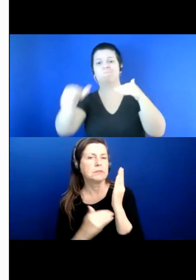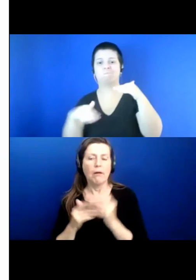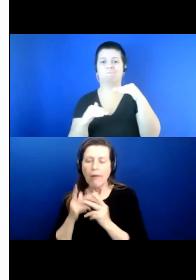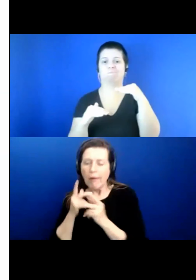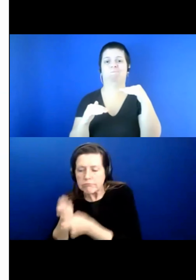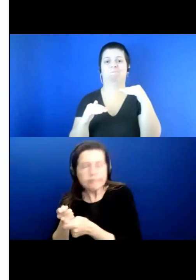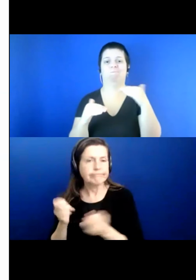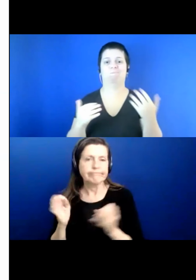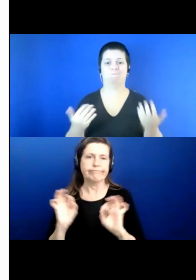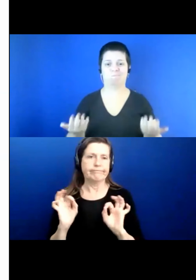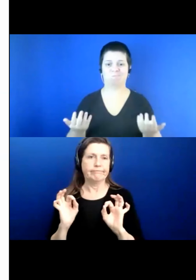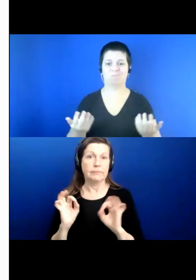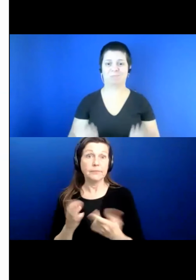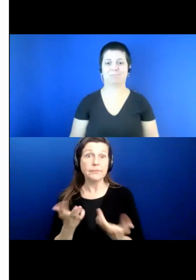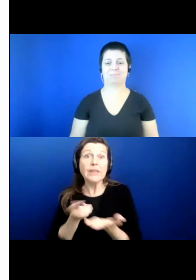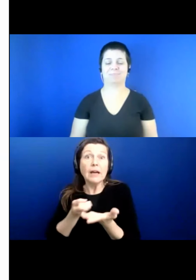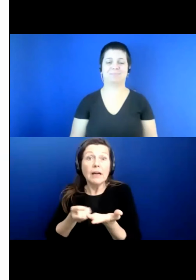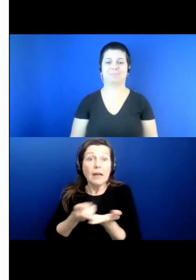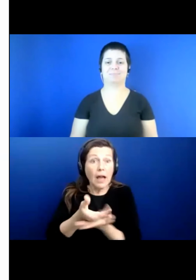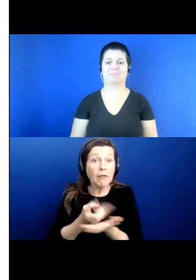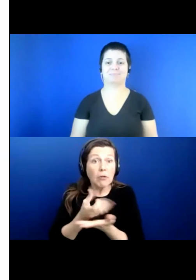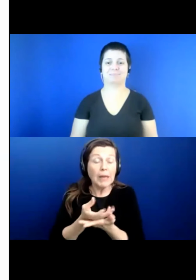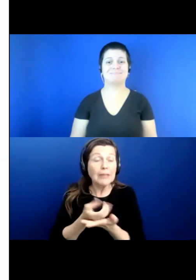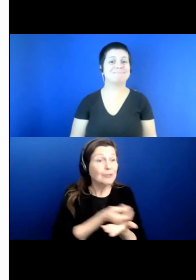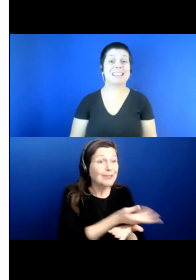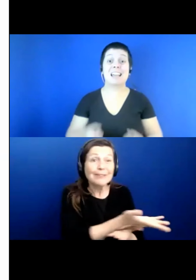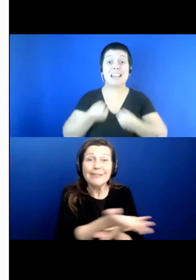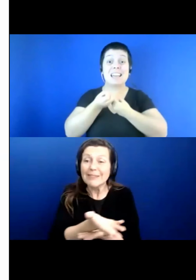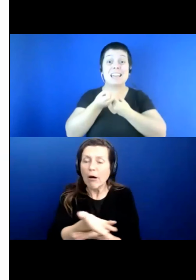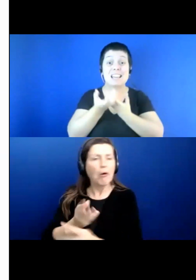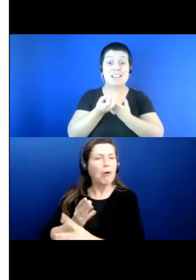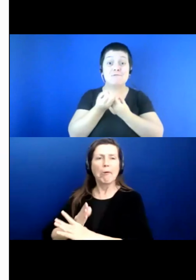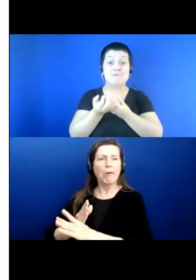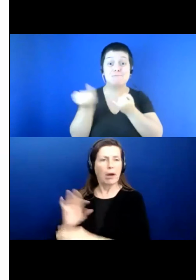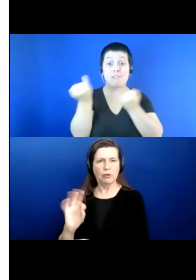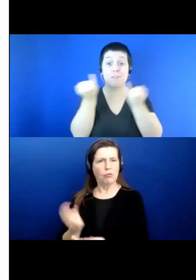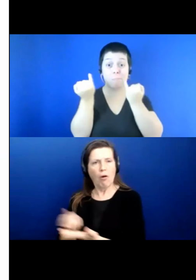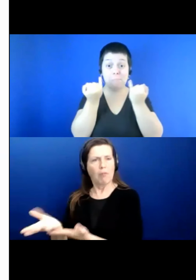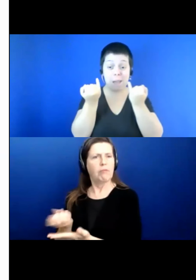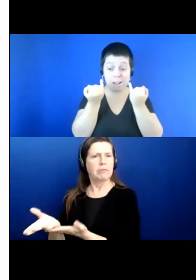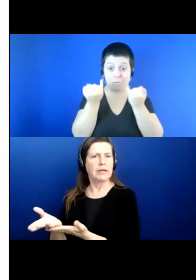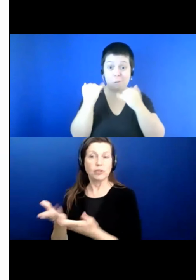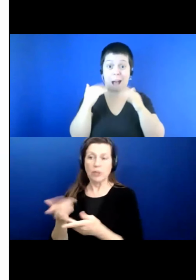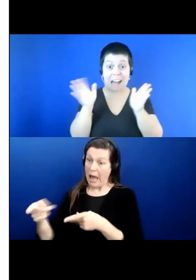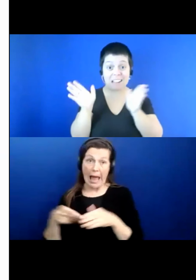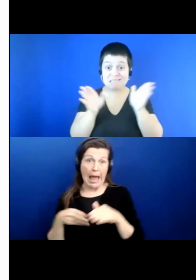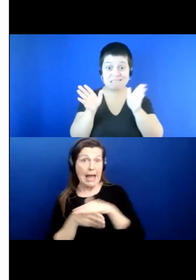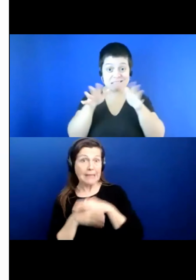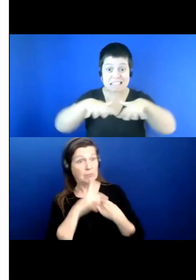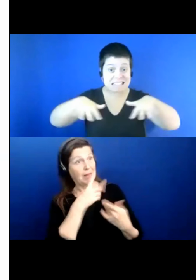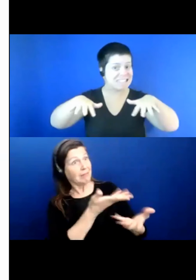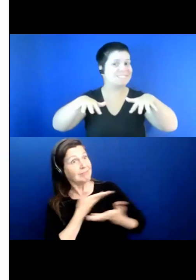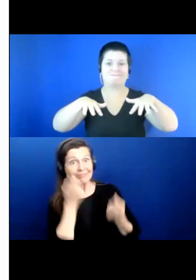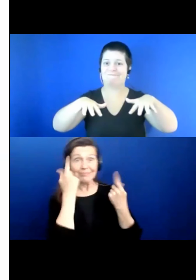Information is not yet being made available to everyone in accessible formats. So persons with disabilities